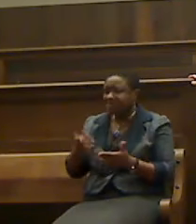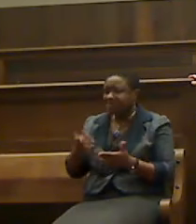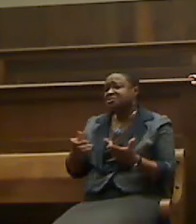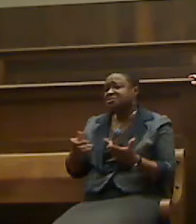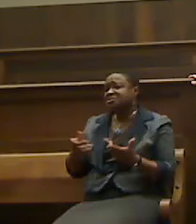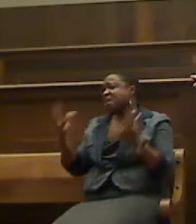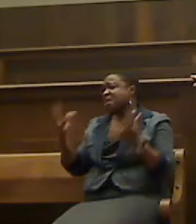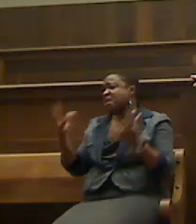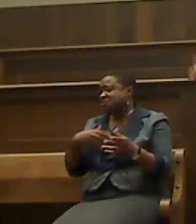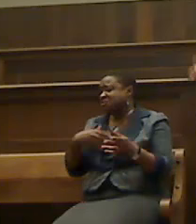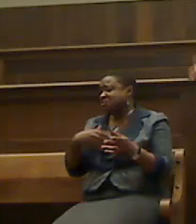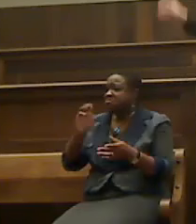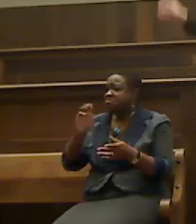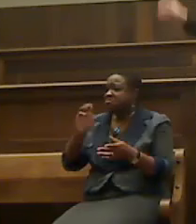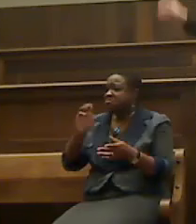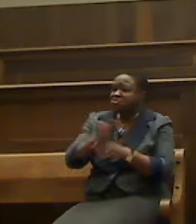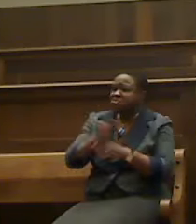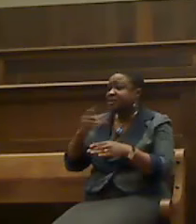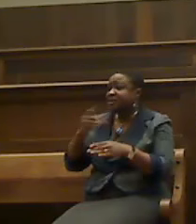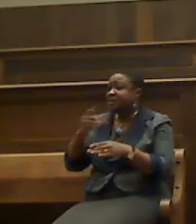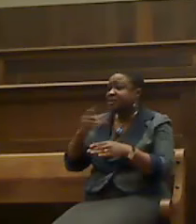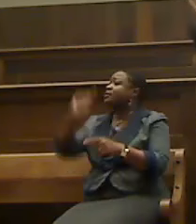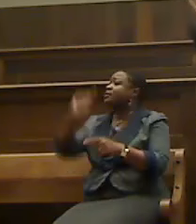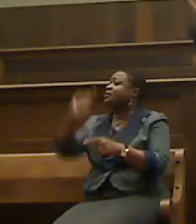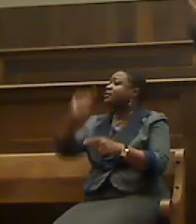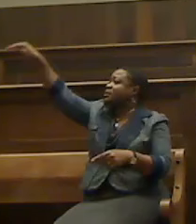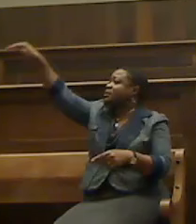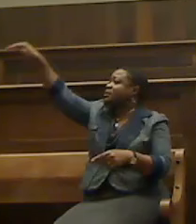stuff. In the very back, thank you.